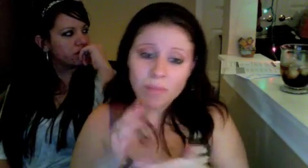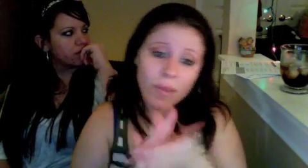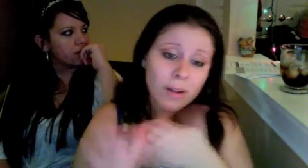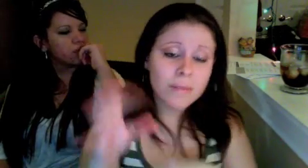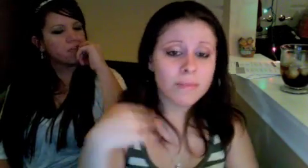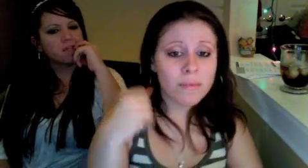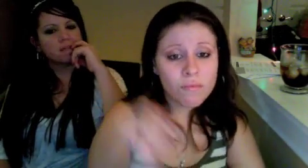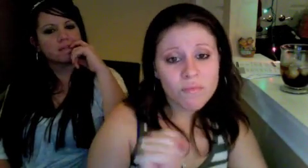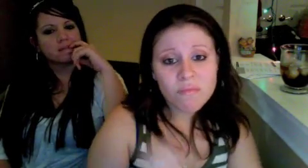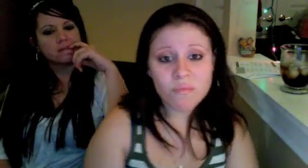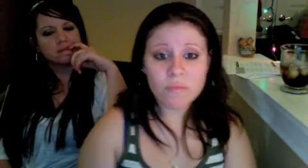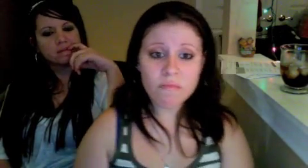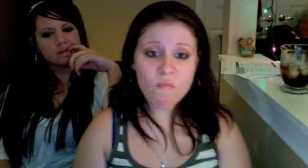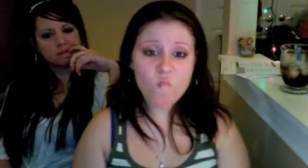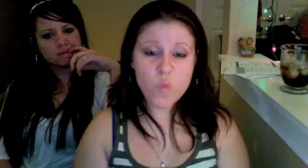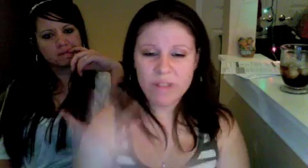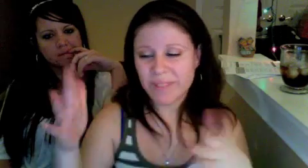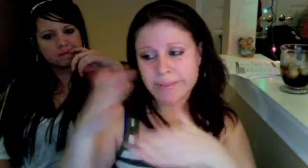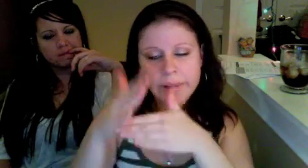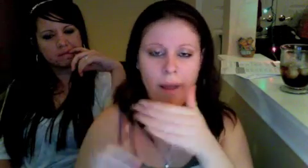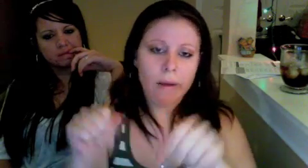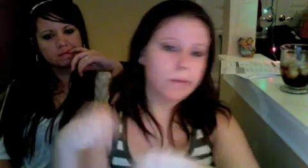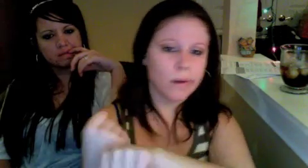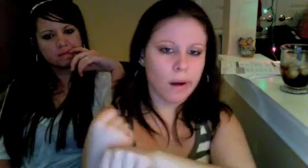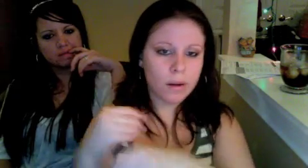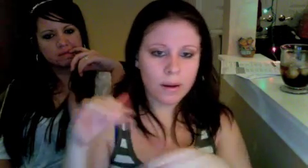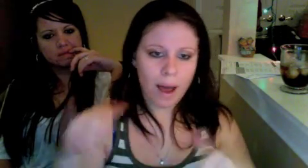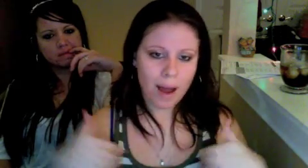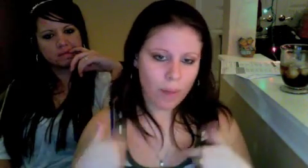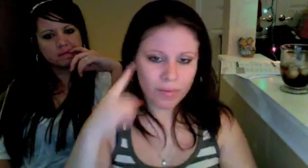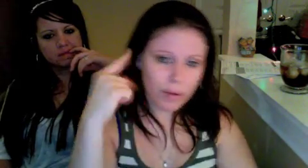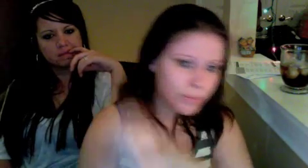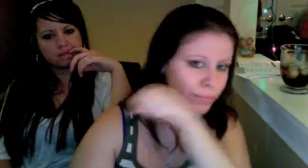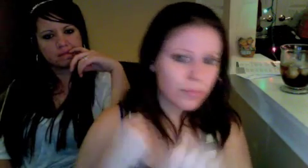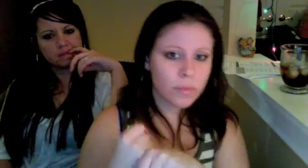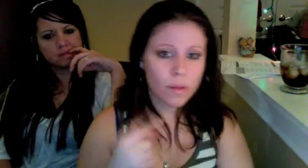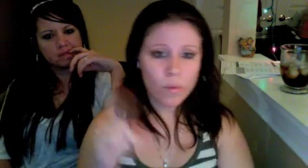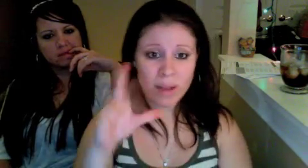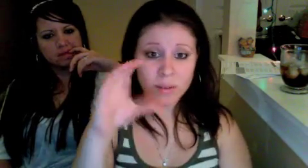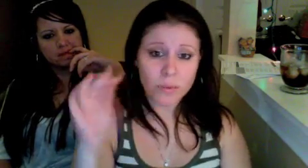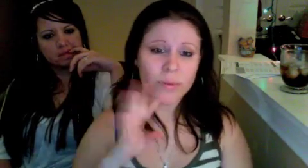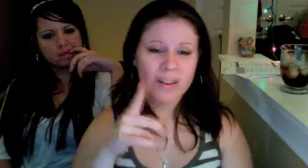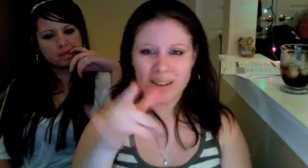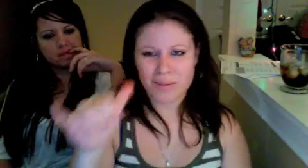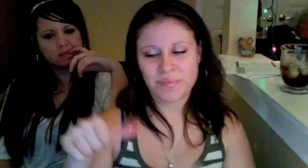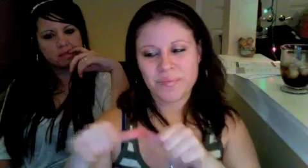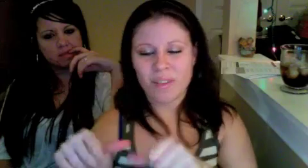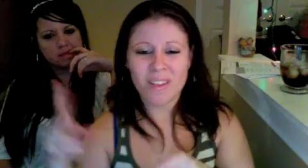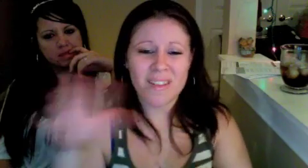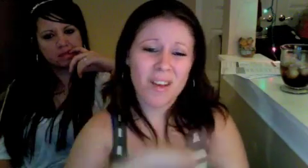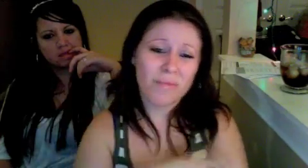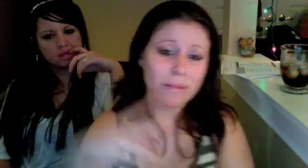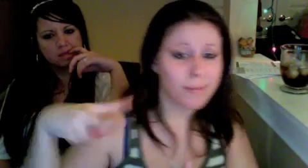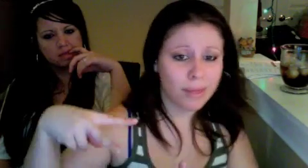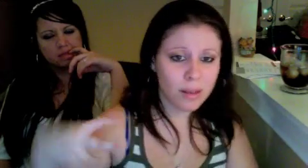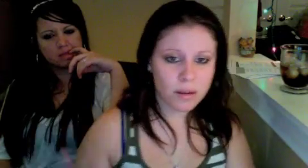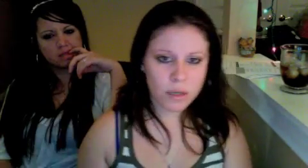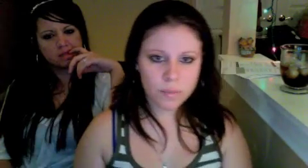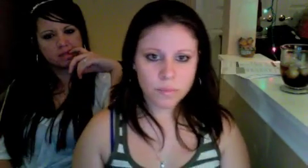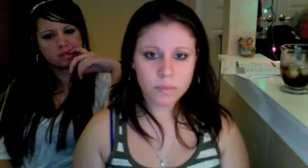In my career, ended up locked up like an animal for a year, where the COs talk to you like they were the overseer. Then I got